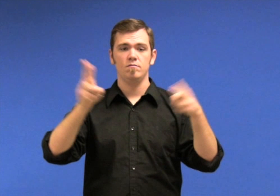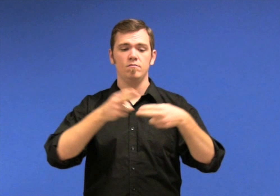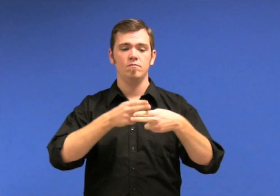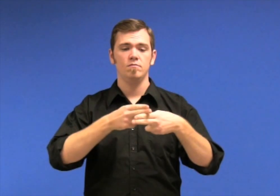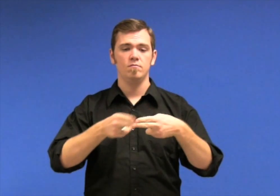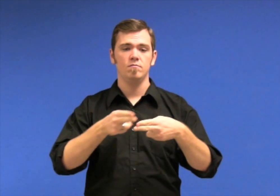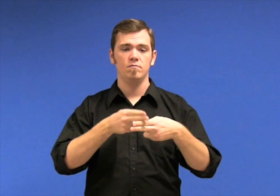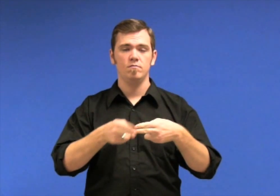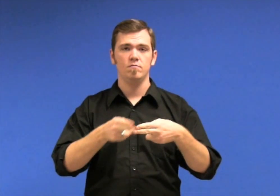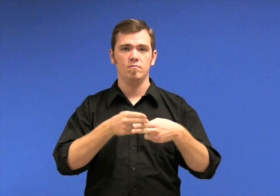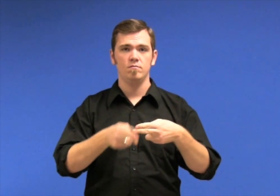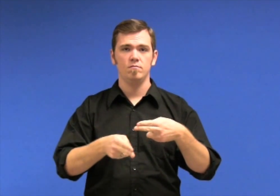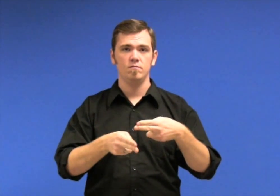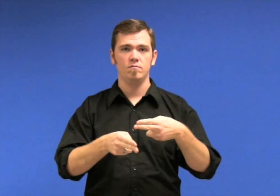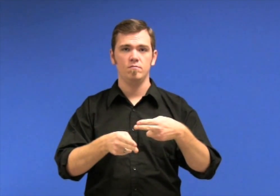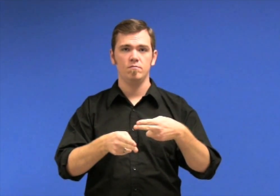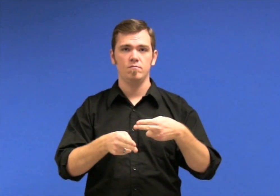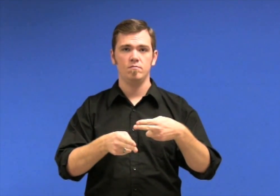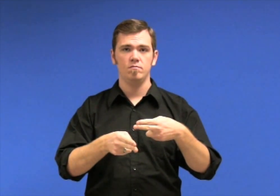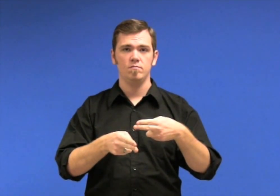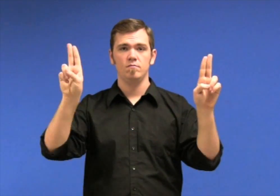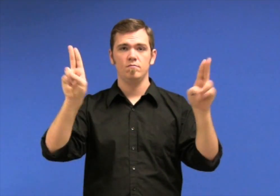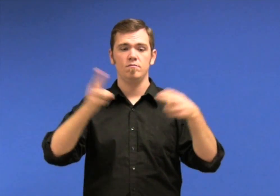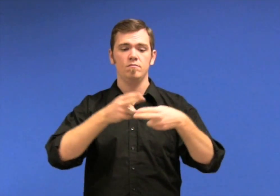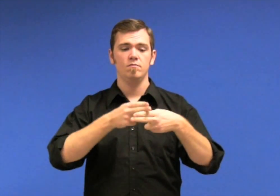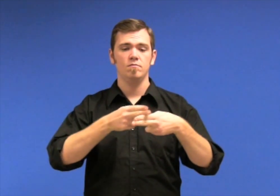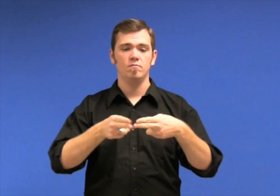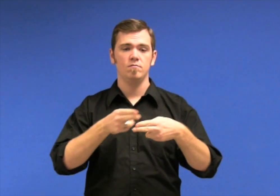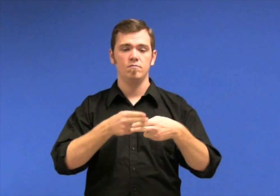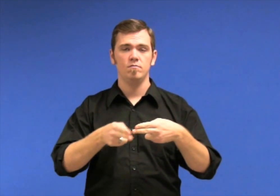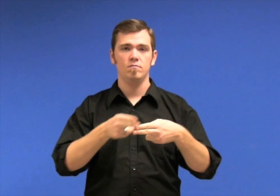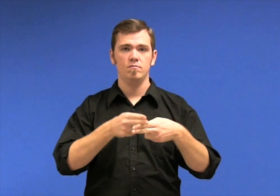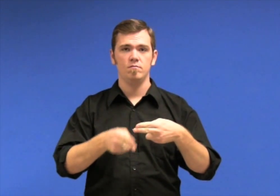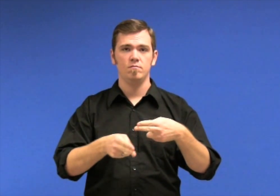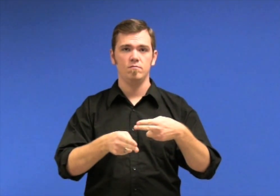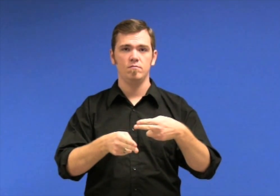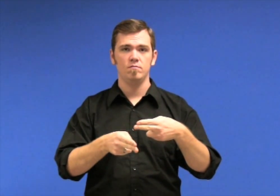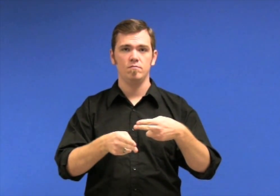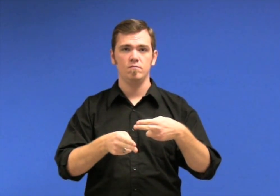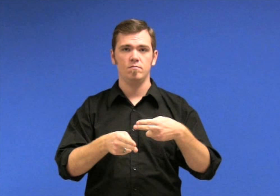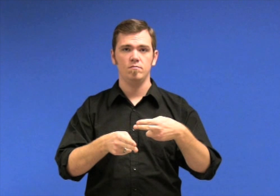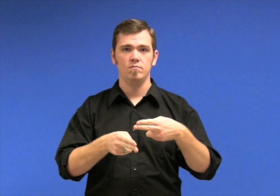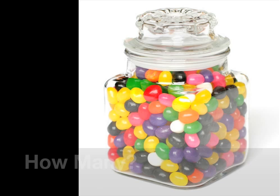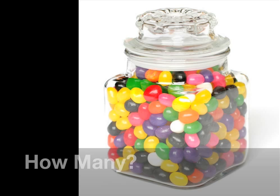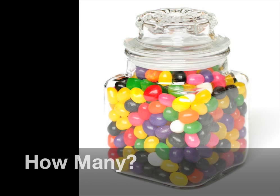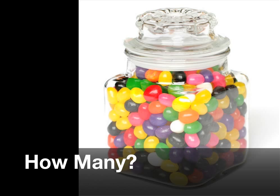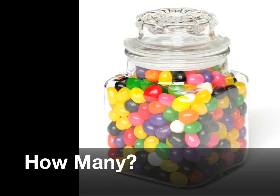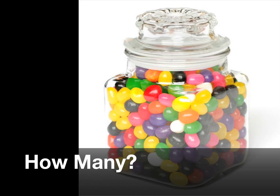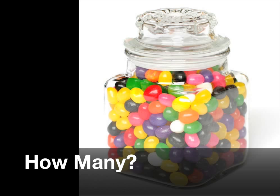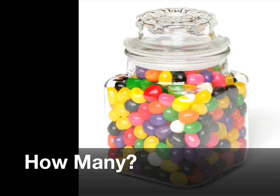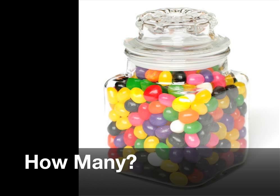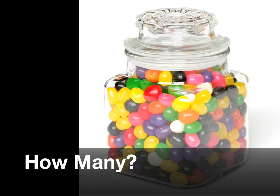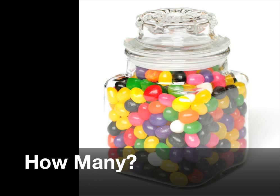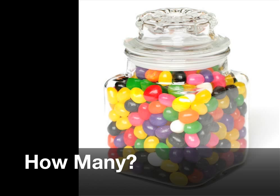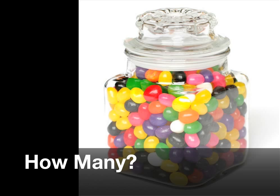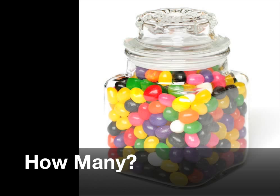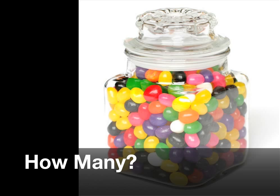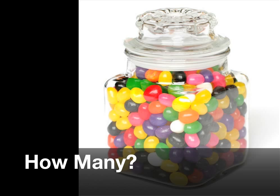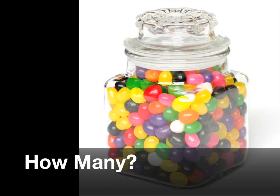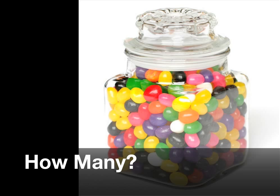2 U hands, and it's acting like you're cutting the end of your finger. Knife. All right, next one, how many? Like, guess how many are in